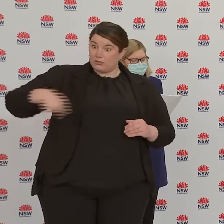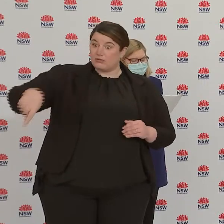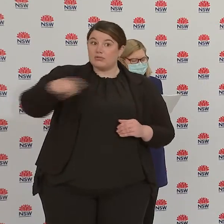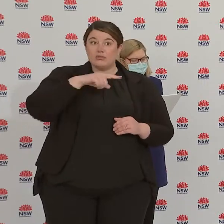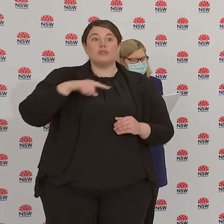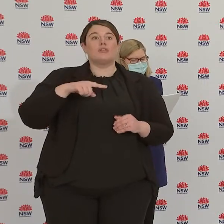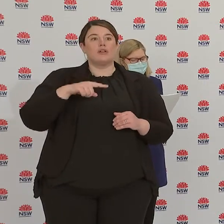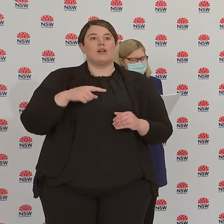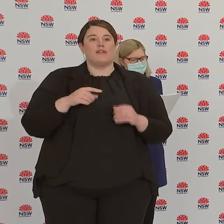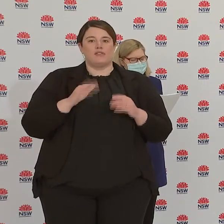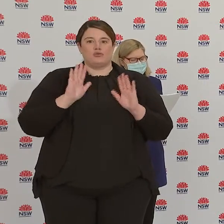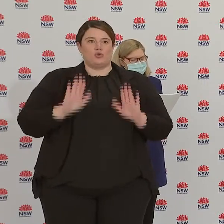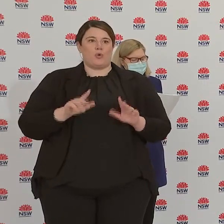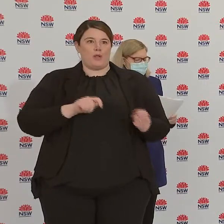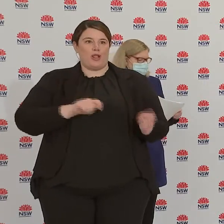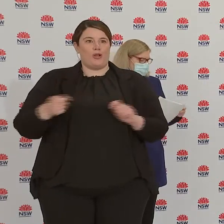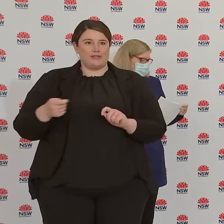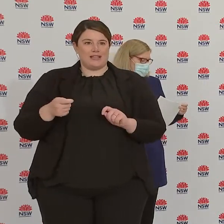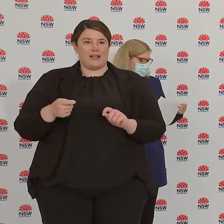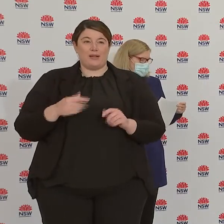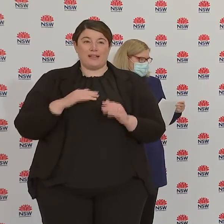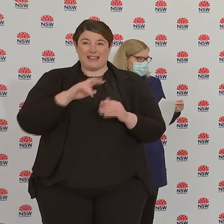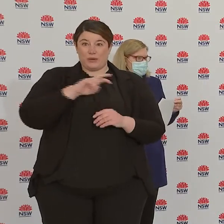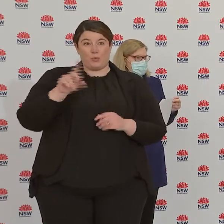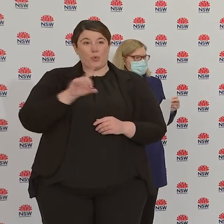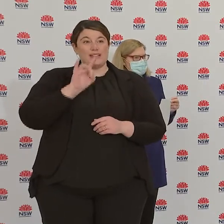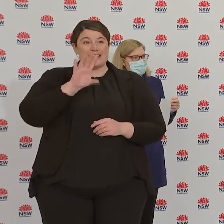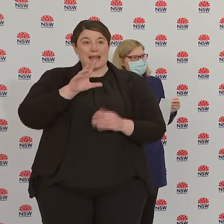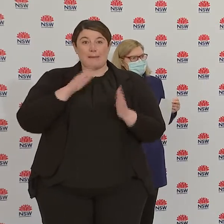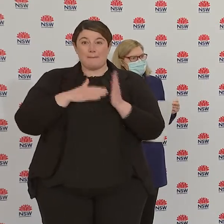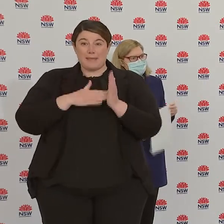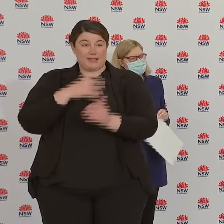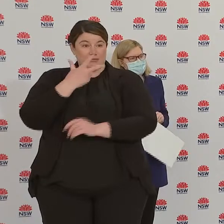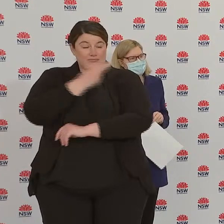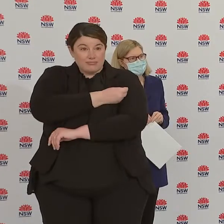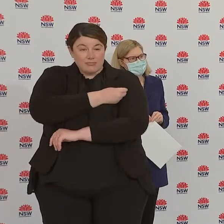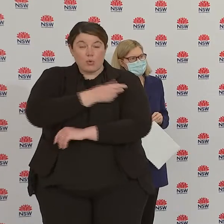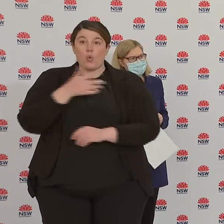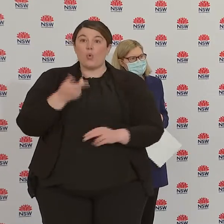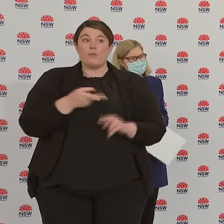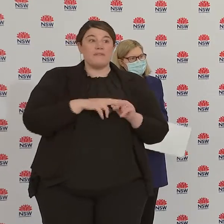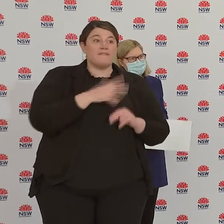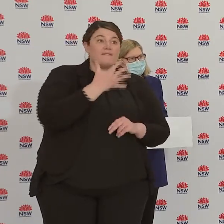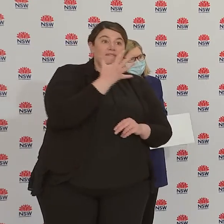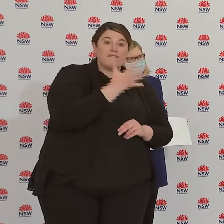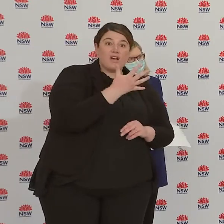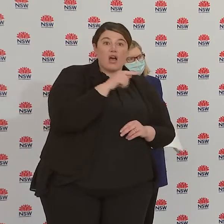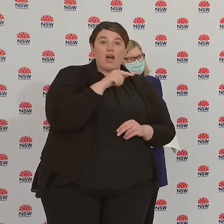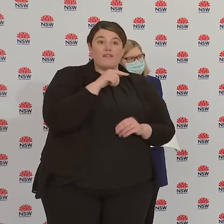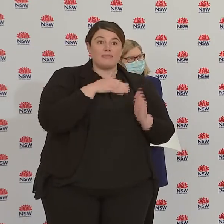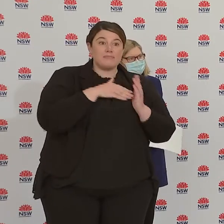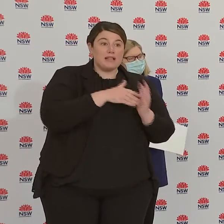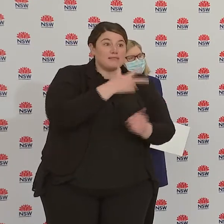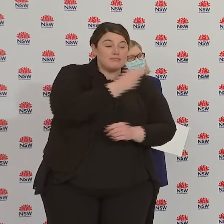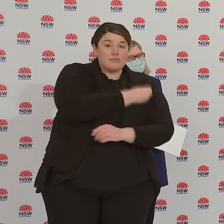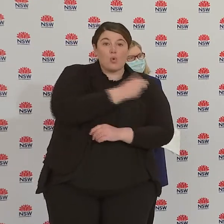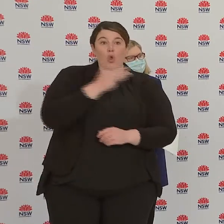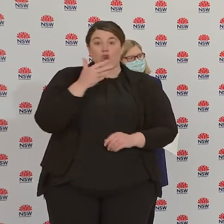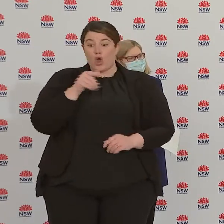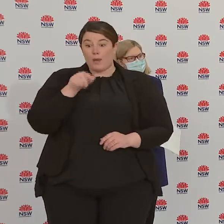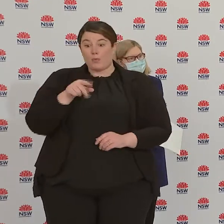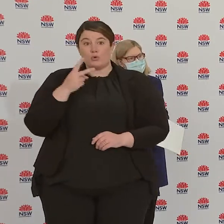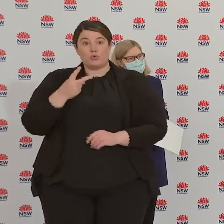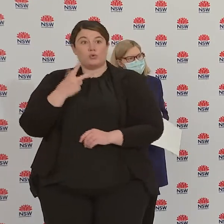more lockdowns, and that's 10 million jabs. But clearly when we get to 5 million jabs, or when we get to 9.2 million jabs, which is